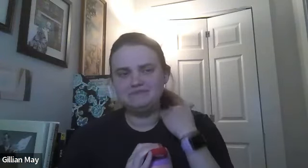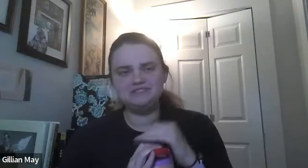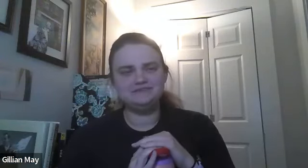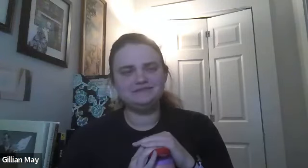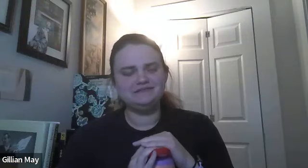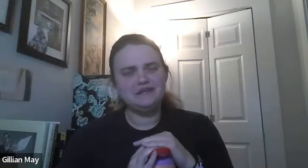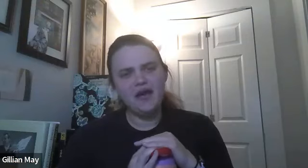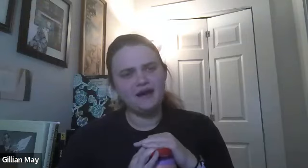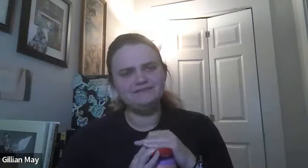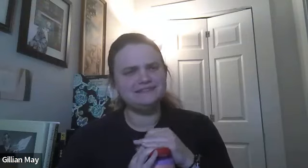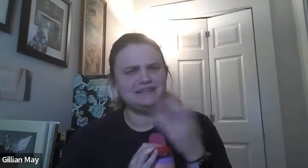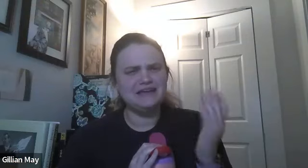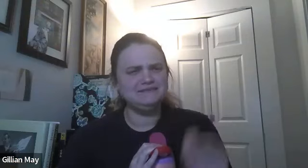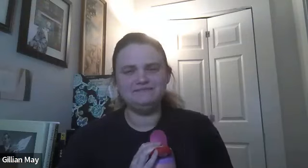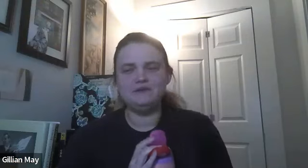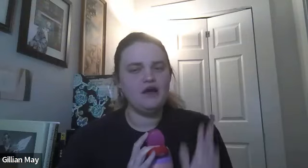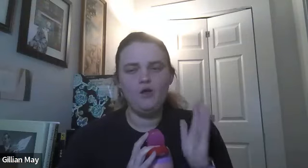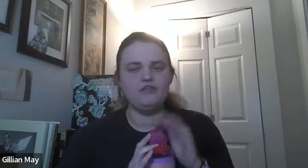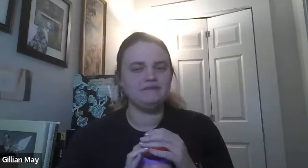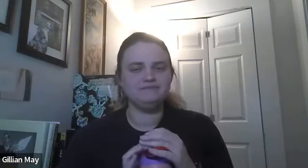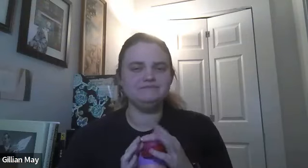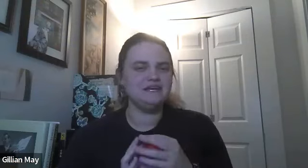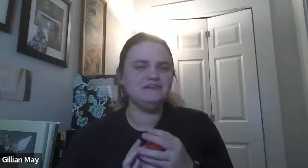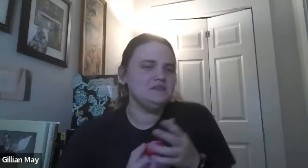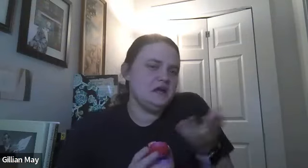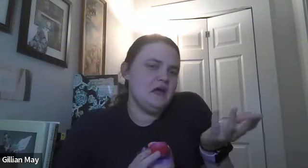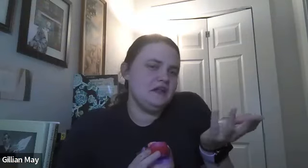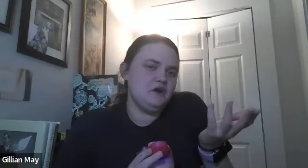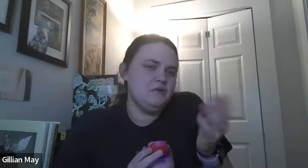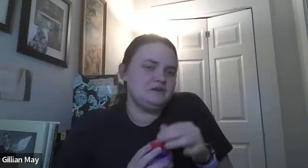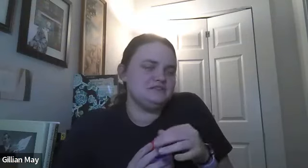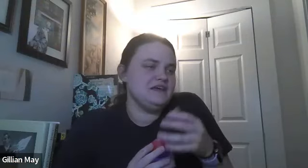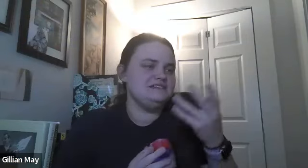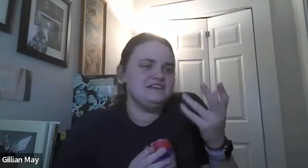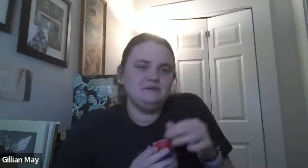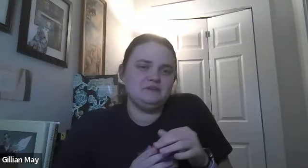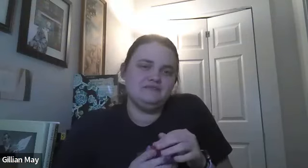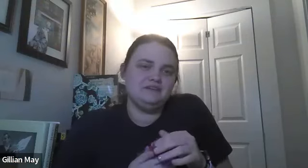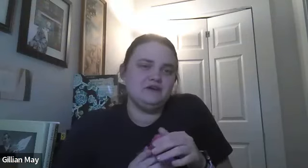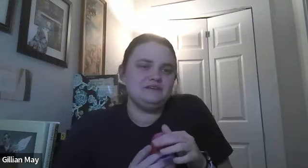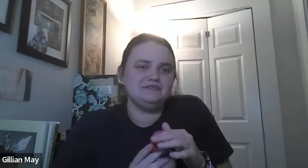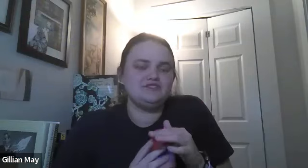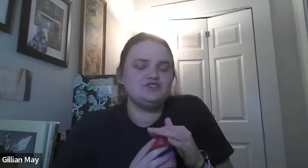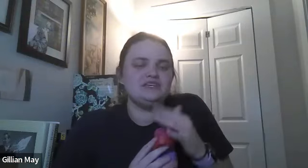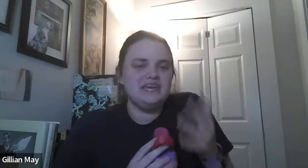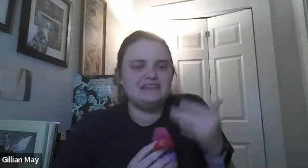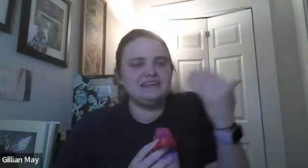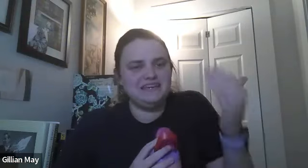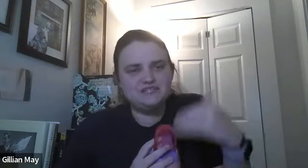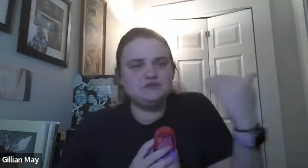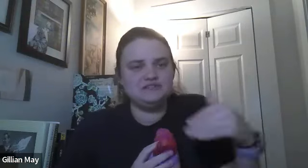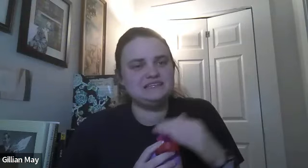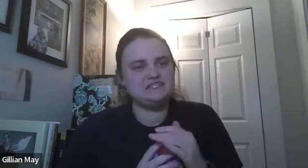just, yeah, it's a whole thing that even like a lot of coworkers, a lot of deaf people didn't even know because it was a kid, like kids were using it as a